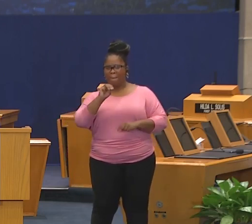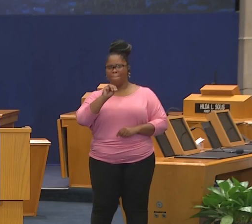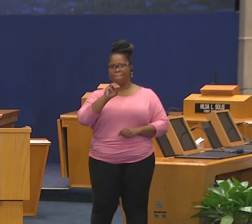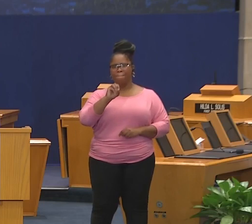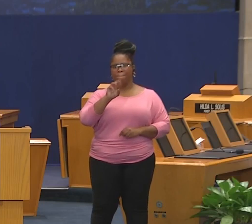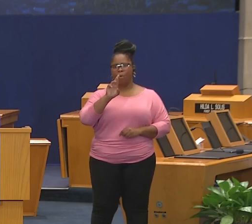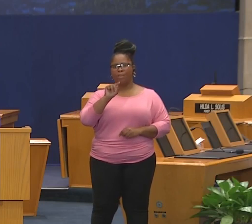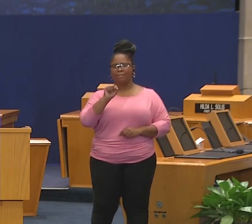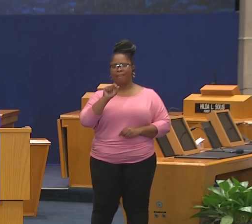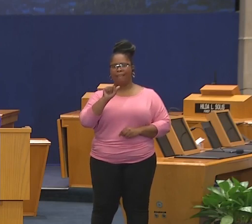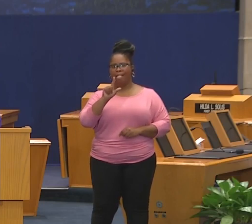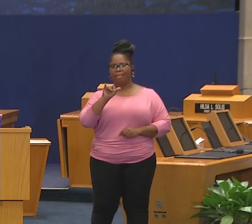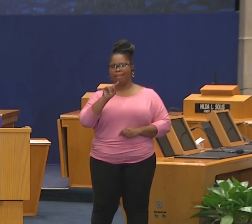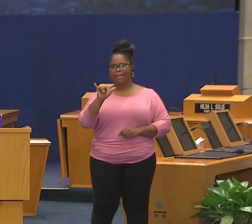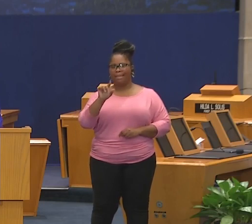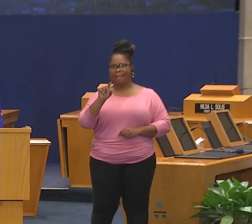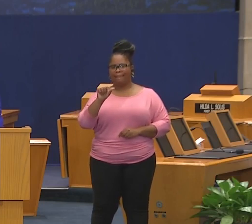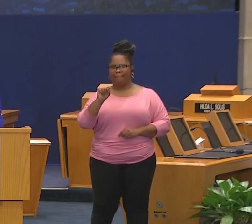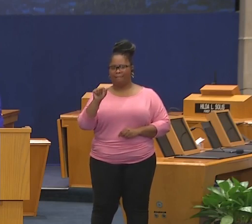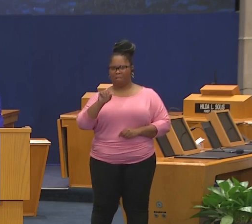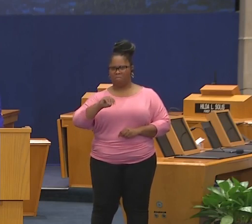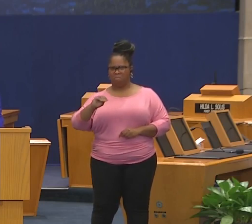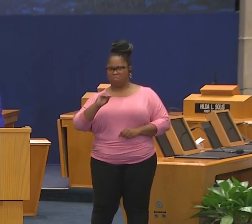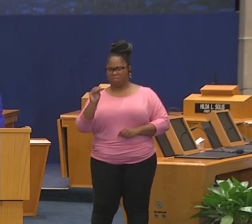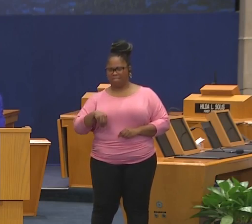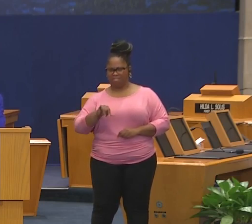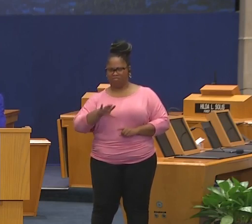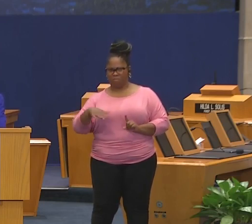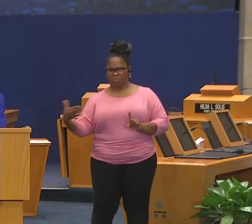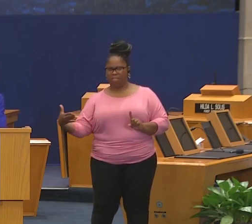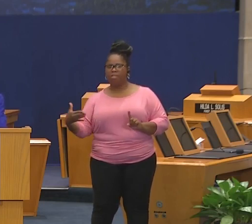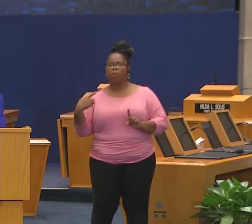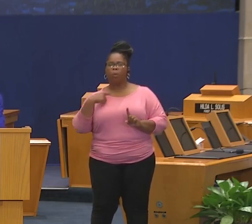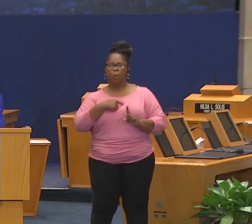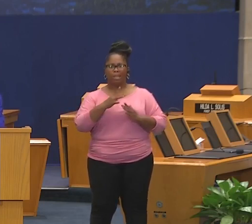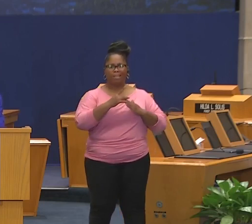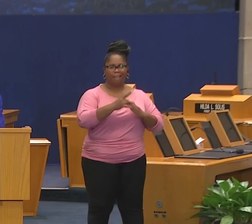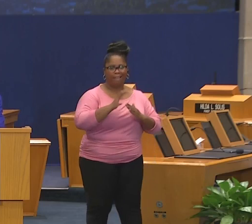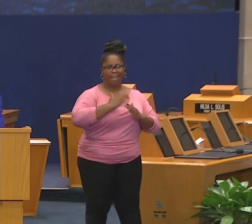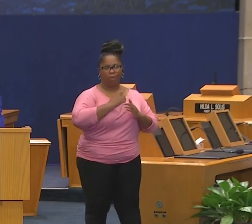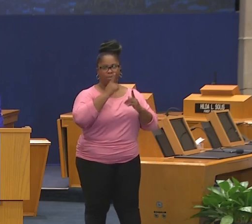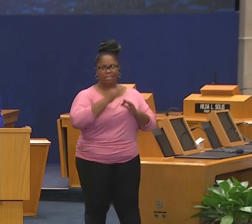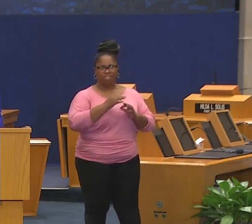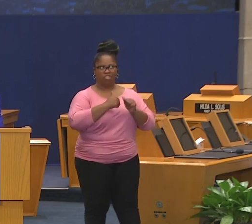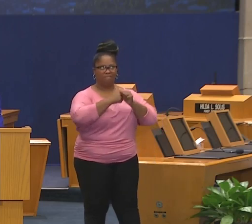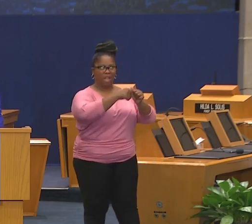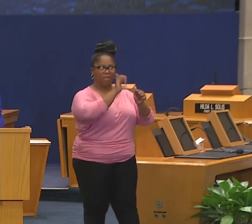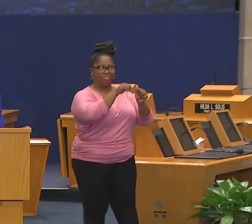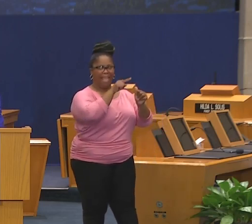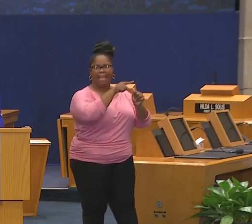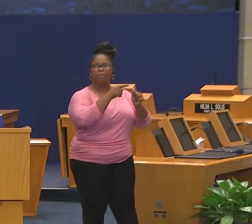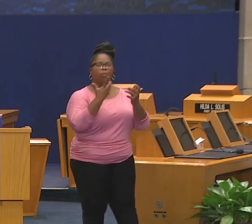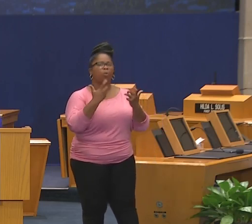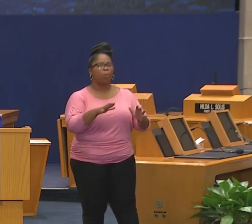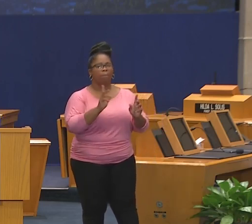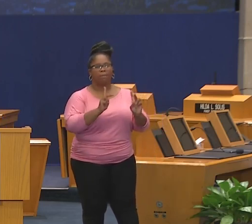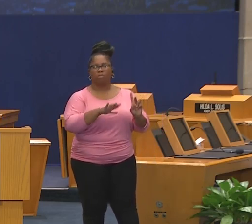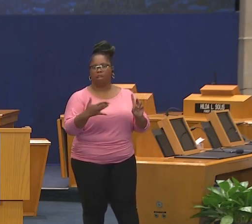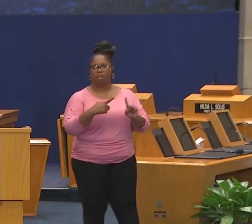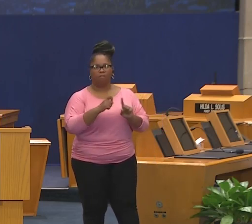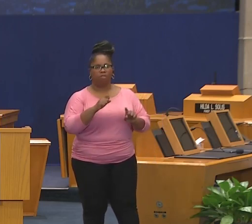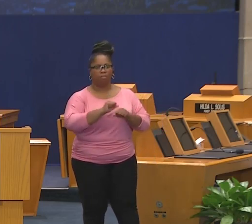our decisions, because it's really important to protect people as much as possible from dying from COVID-19. We'll take the next question.